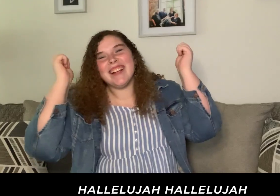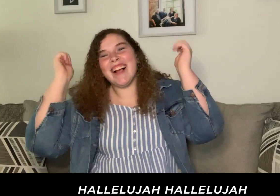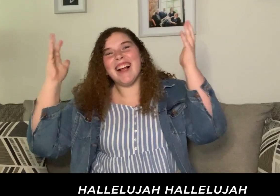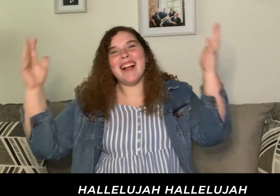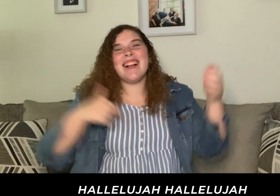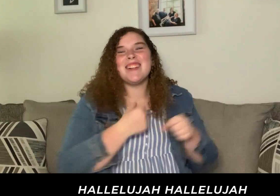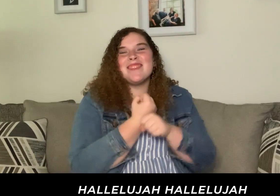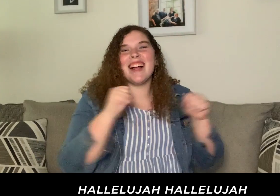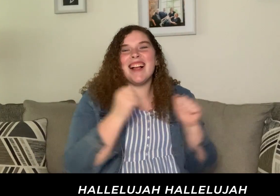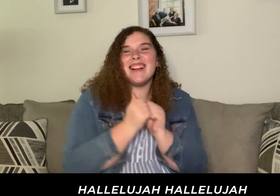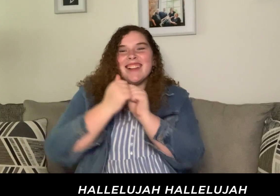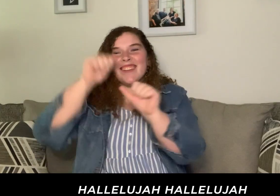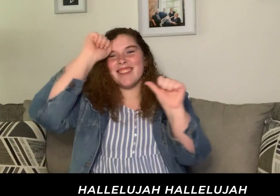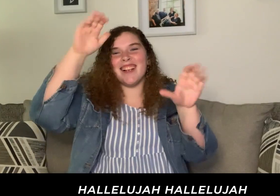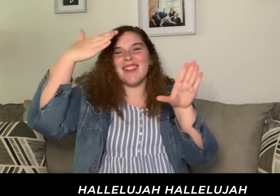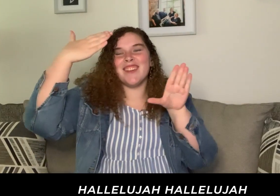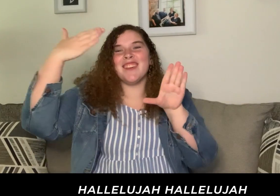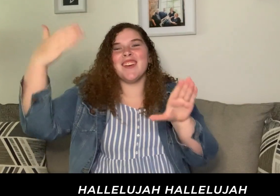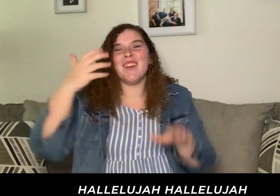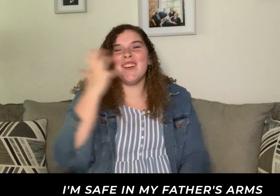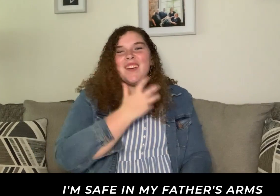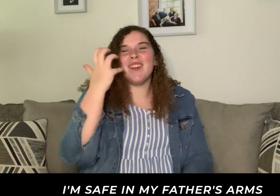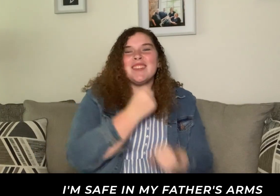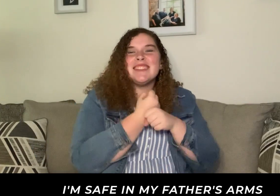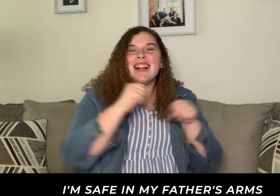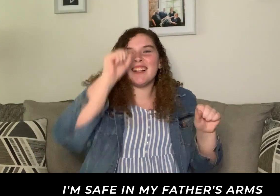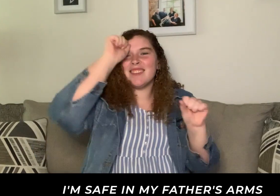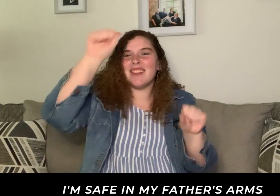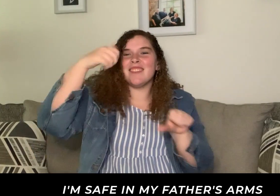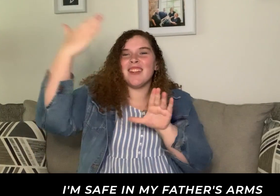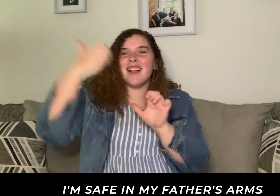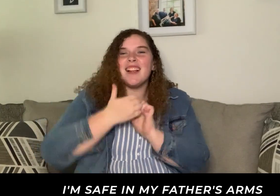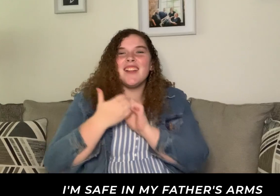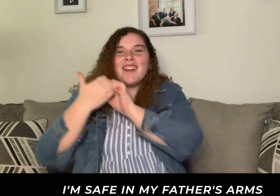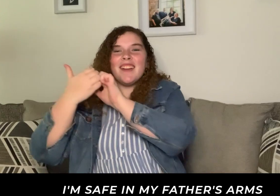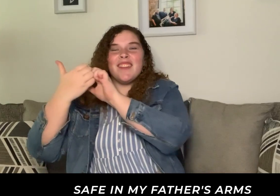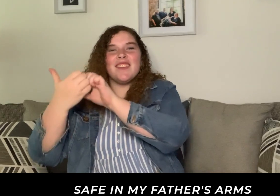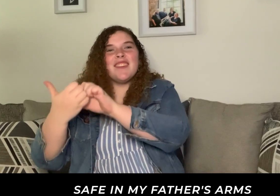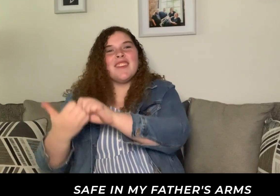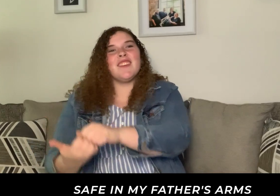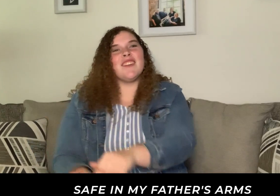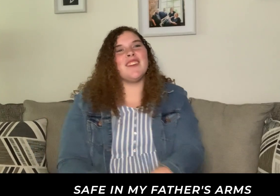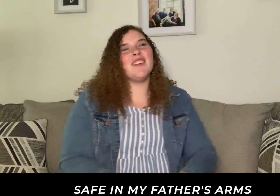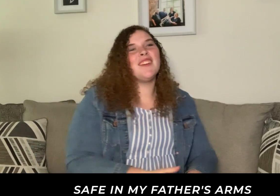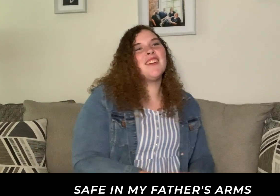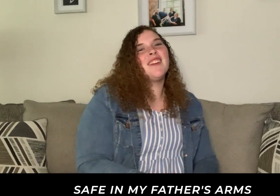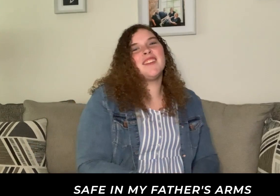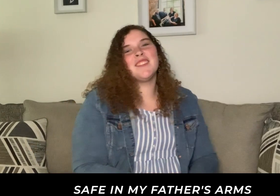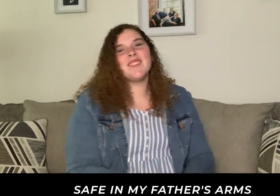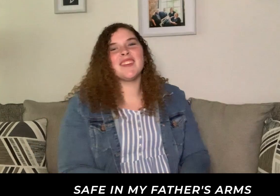Hallelujah, hallelujah I'm safe in my father's arms Safe in my